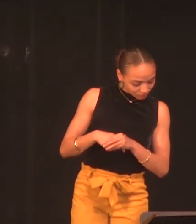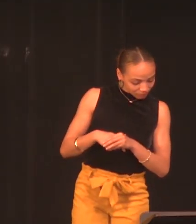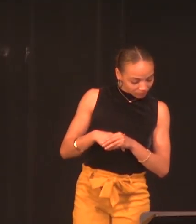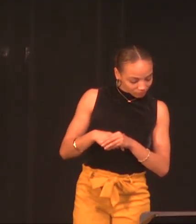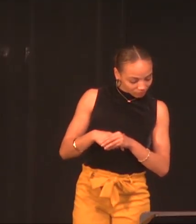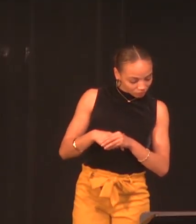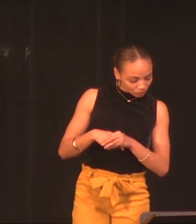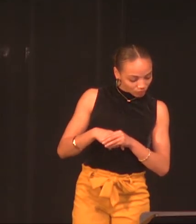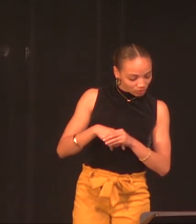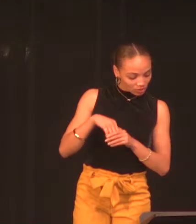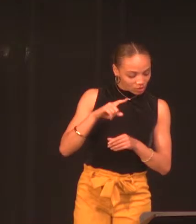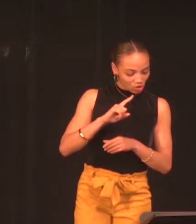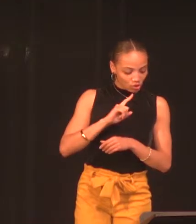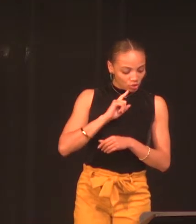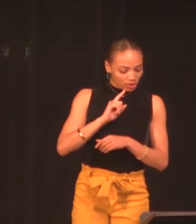were.